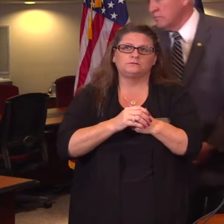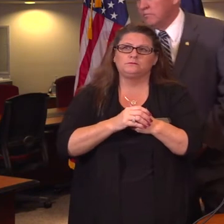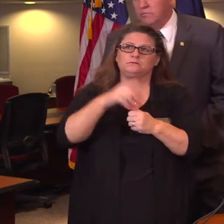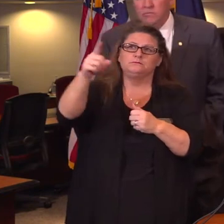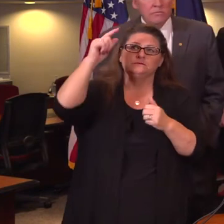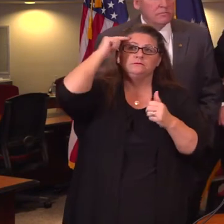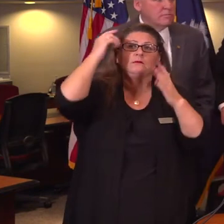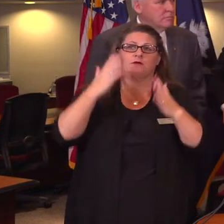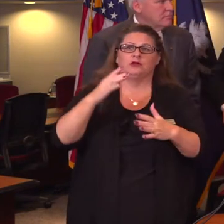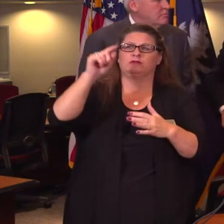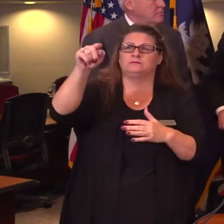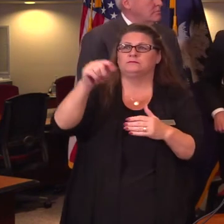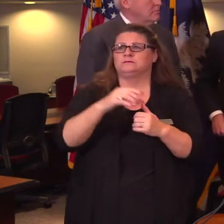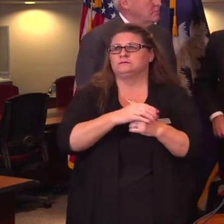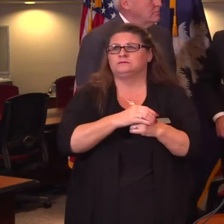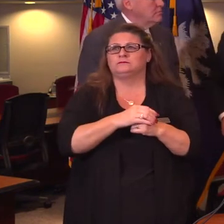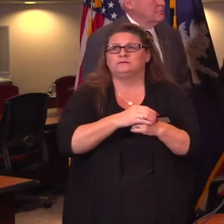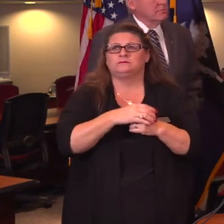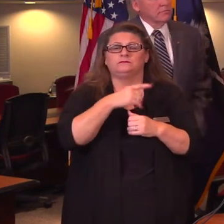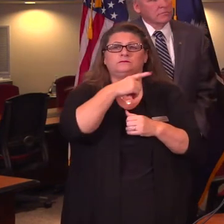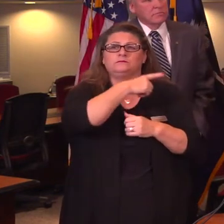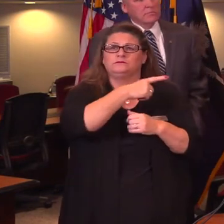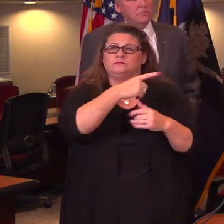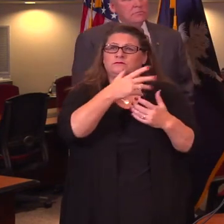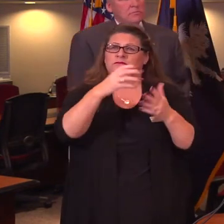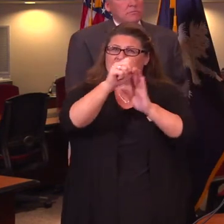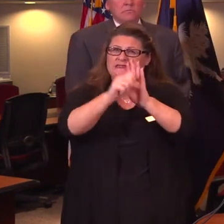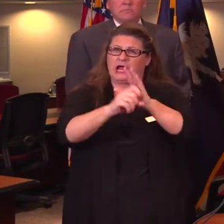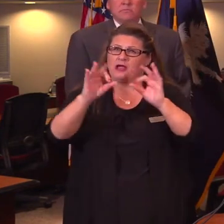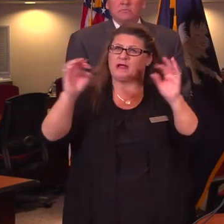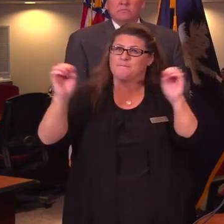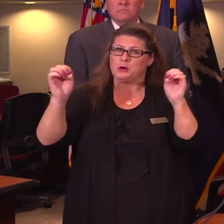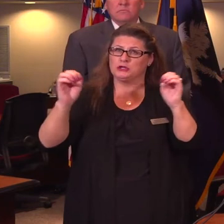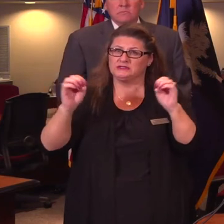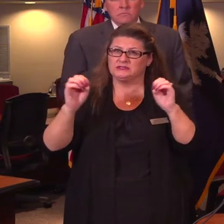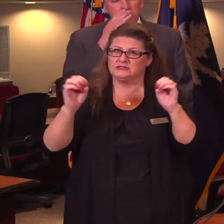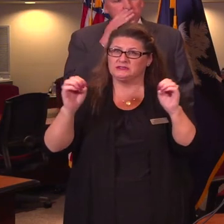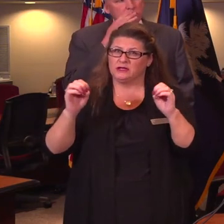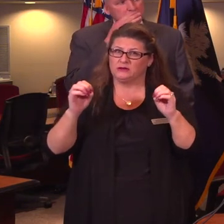Governor, I have a question for you. Is the idea of issuing the state of emergency on the table right now, or is it